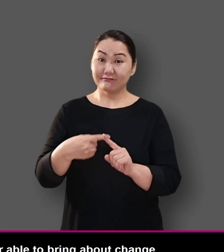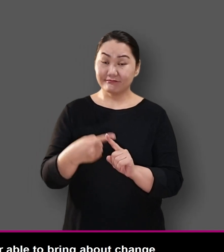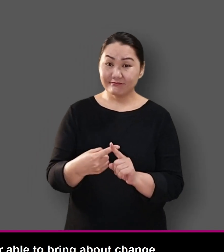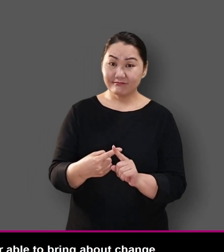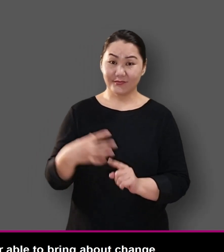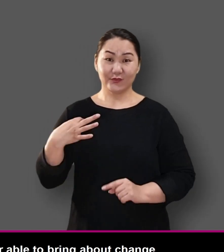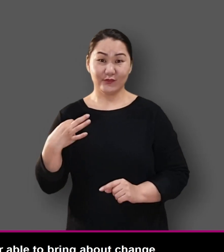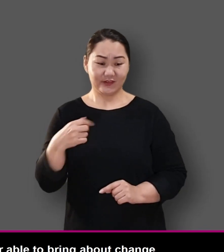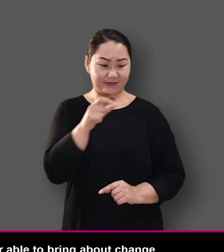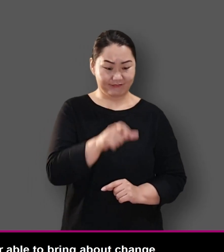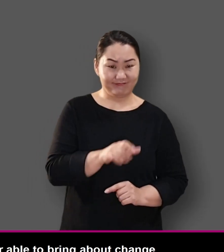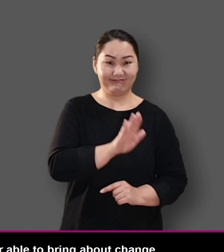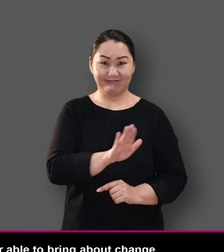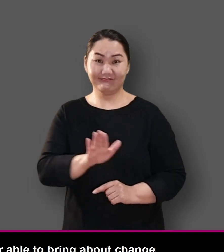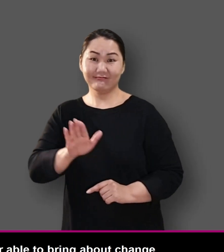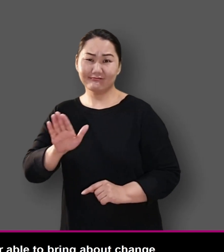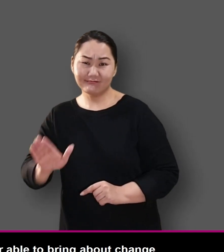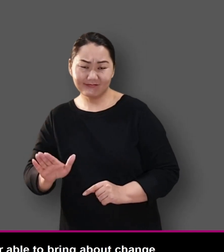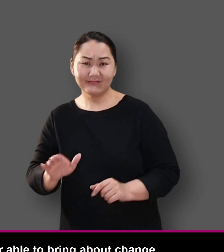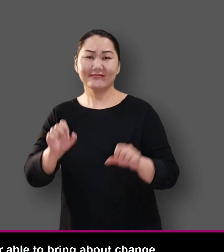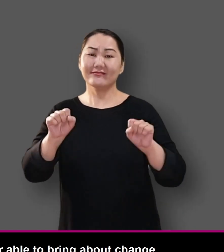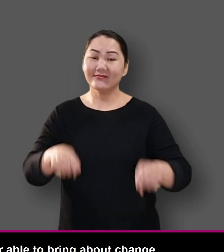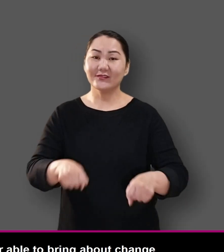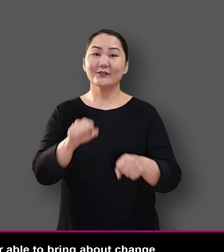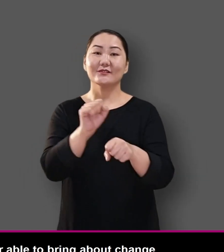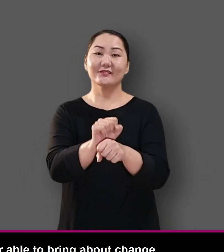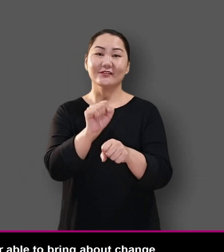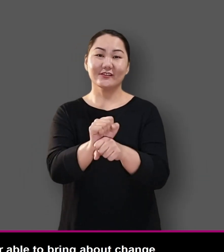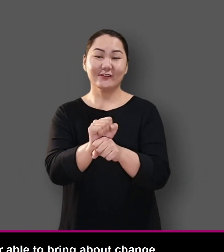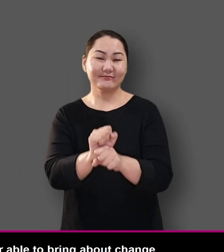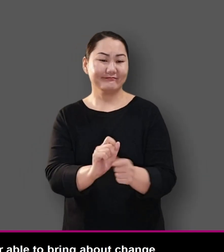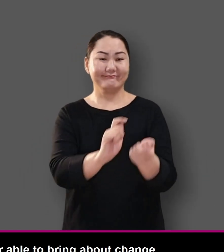and are therefore better able to bring about change